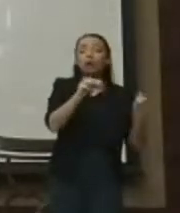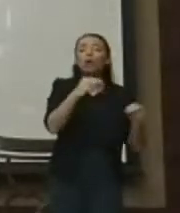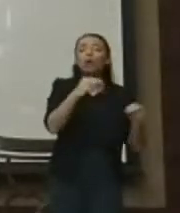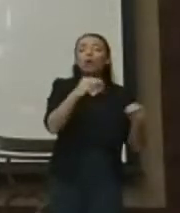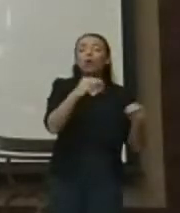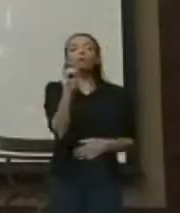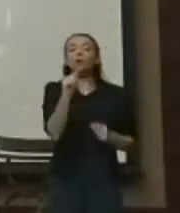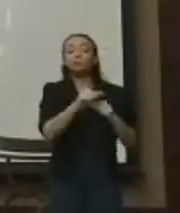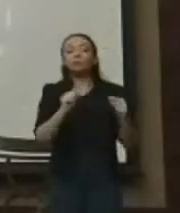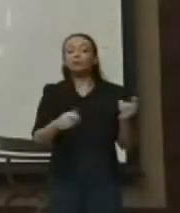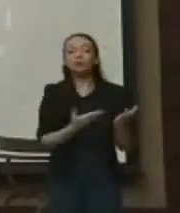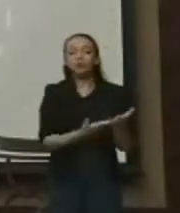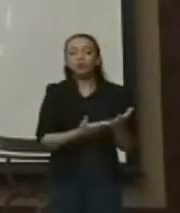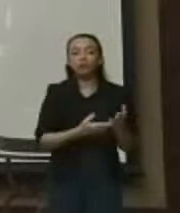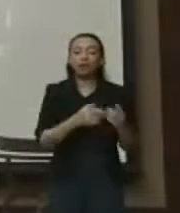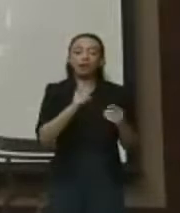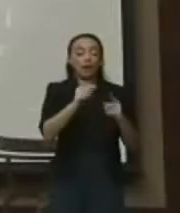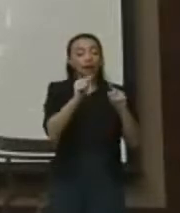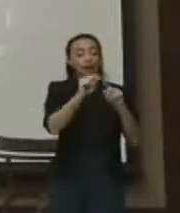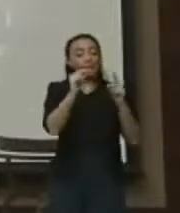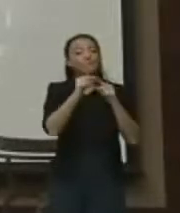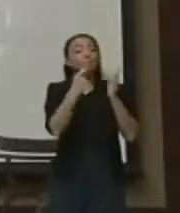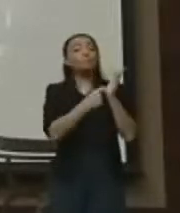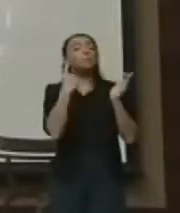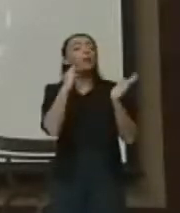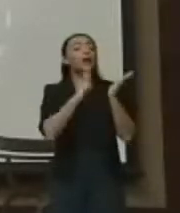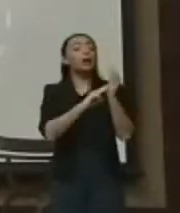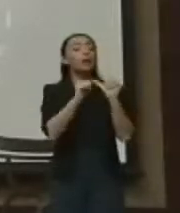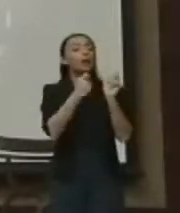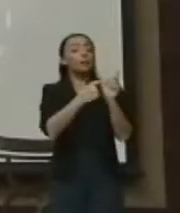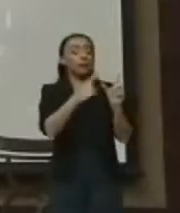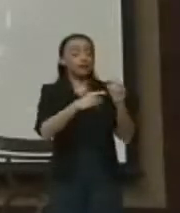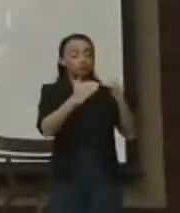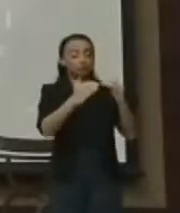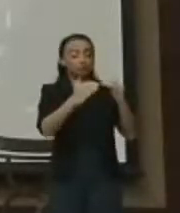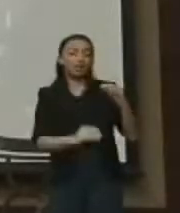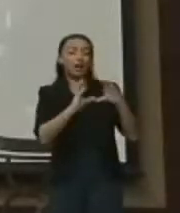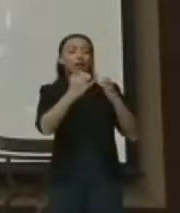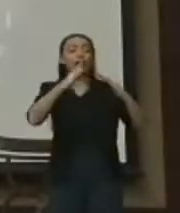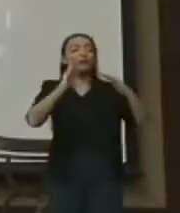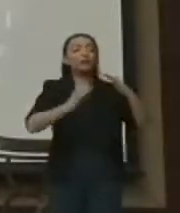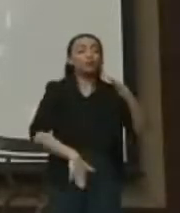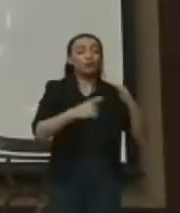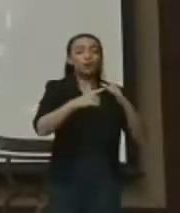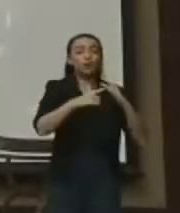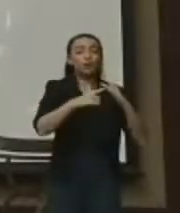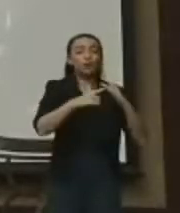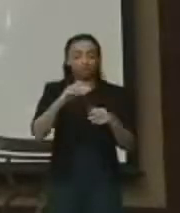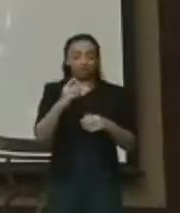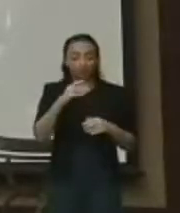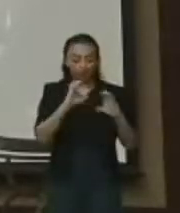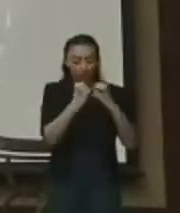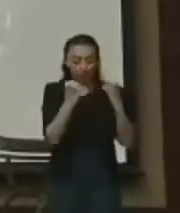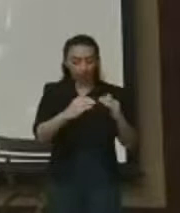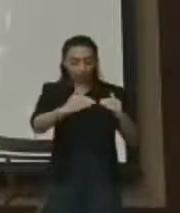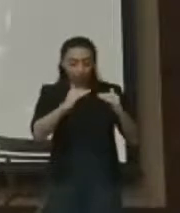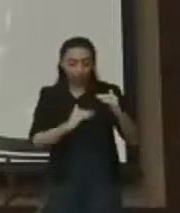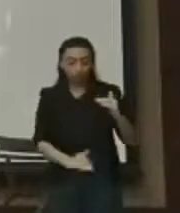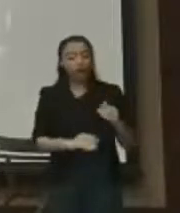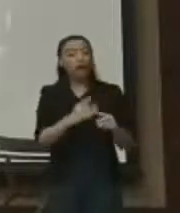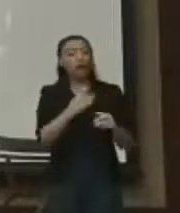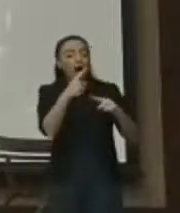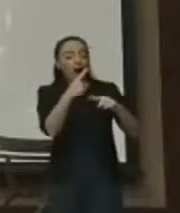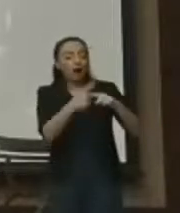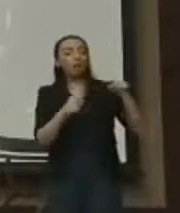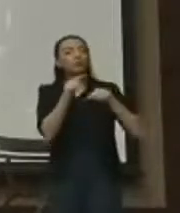But if we cross the primary school, the number of people with disability in the junior and secondary school is